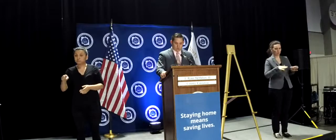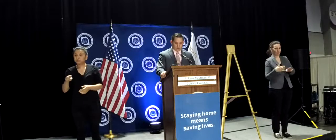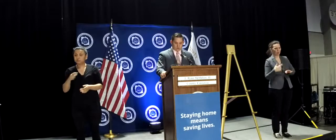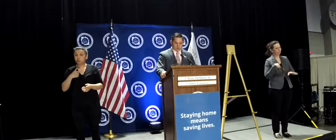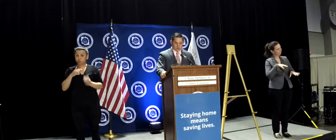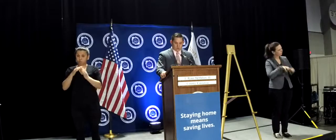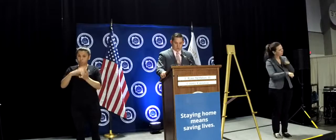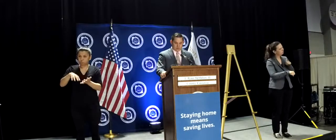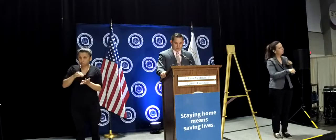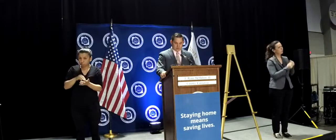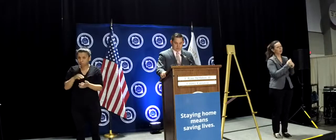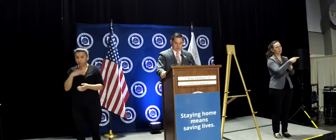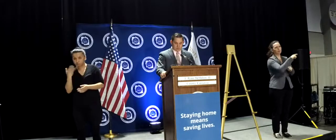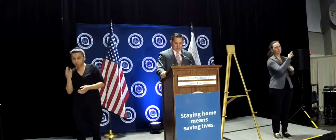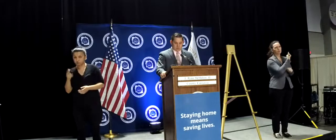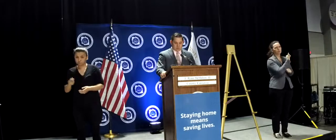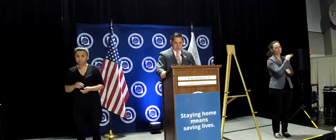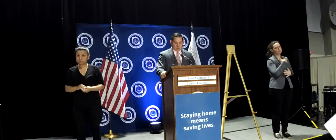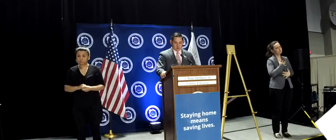Related,